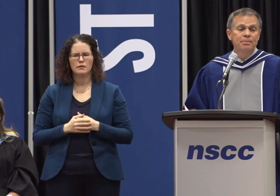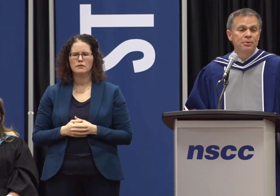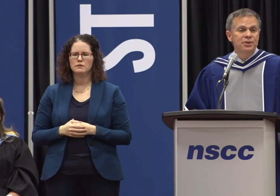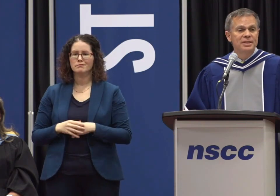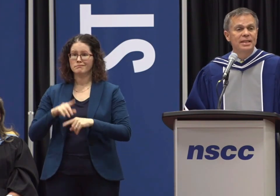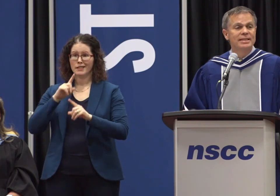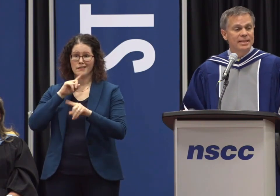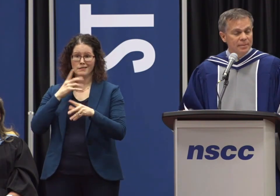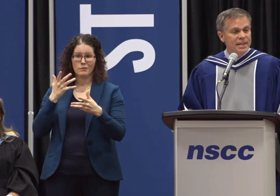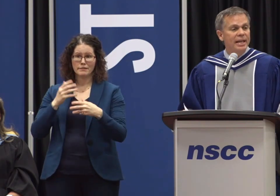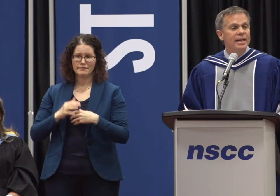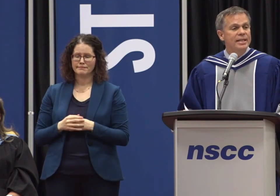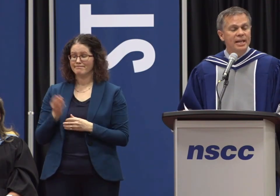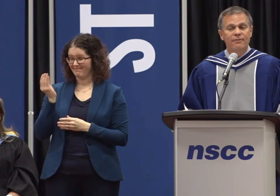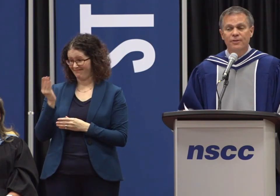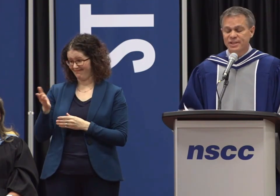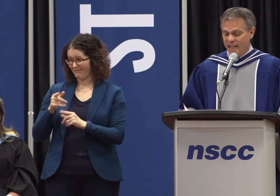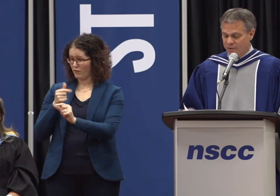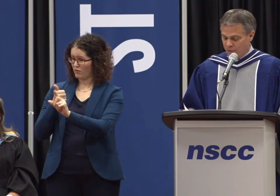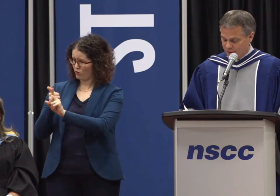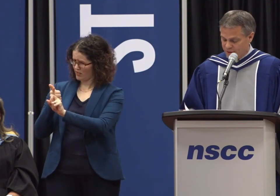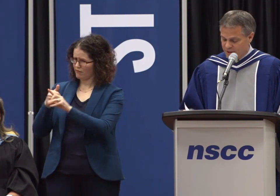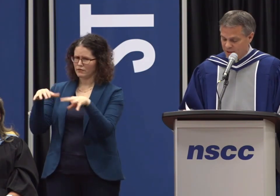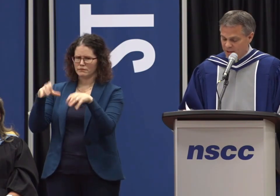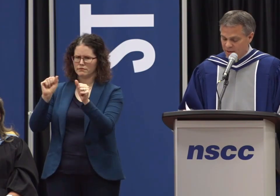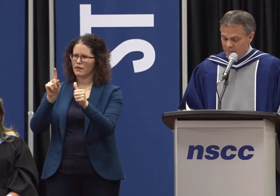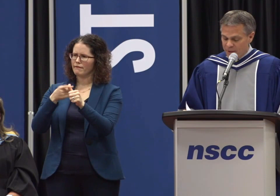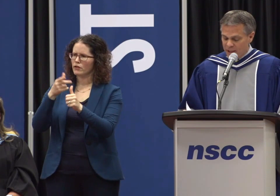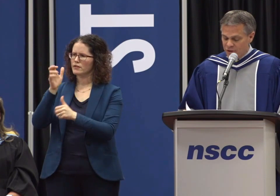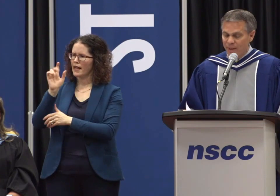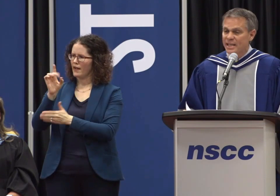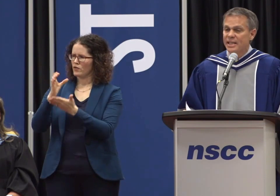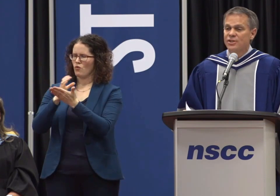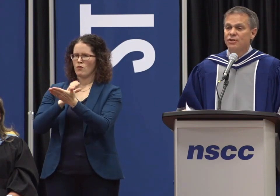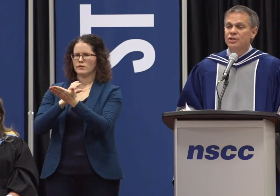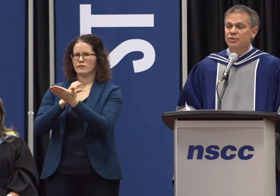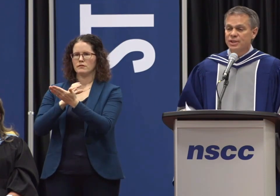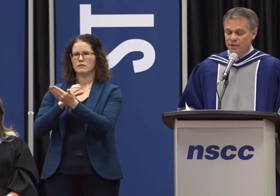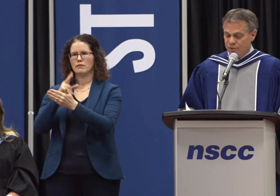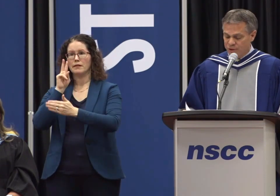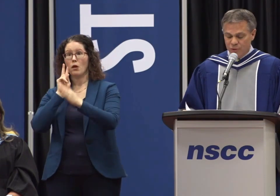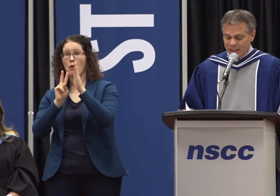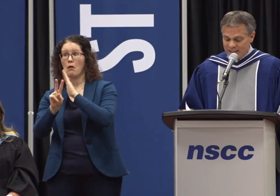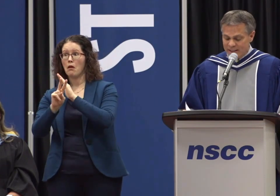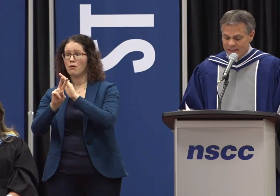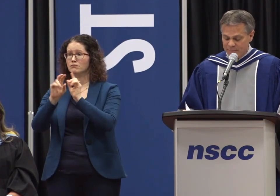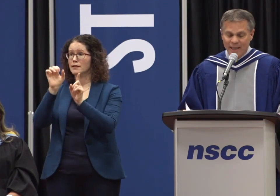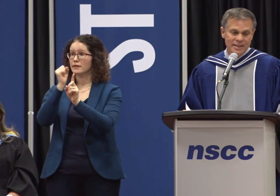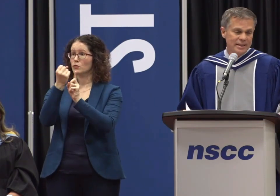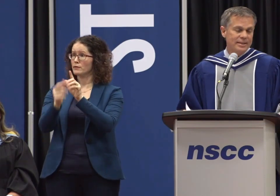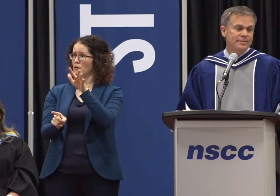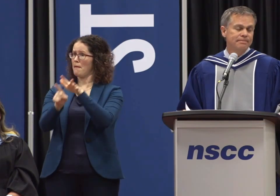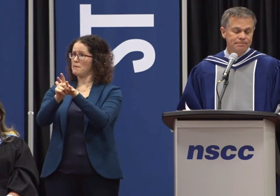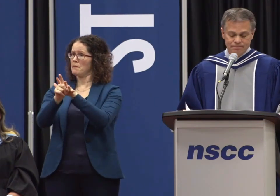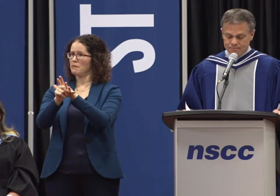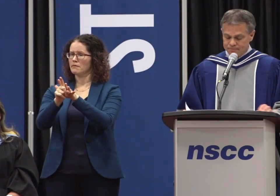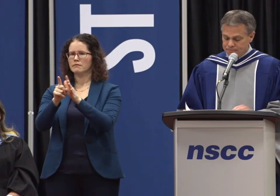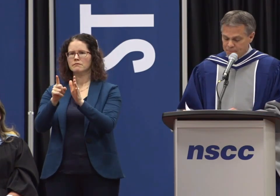was simple. She said, "Someday, take a first aid course, because you may need to use those skills when you least expect